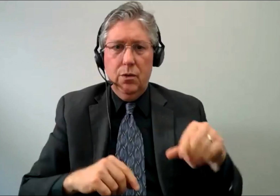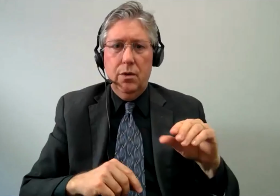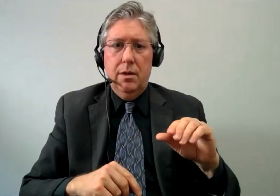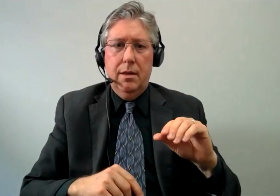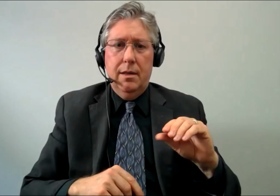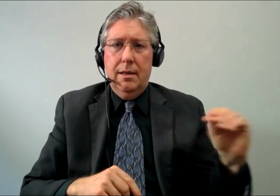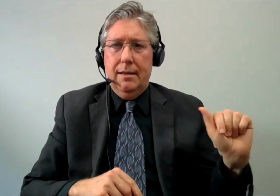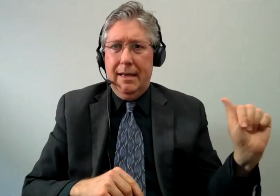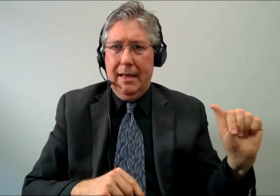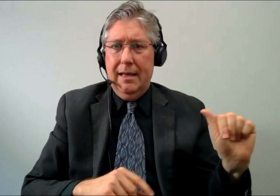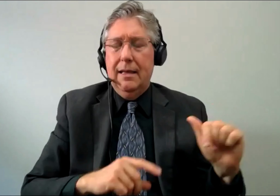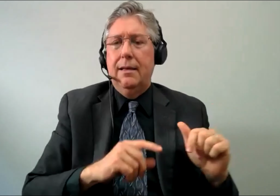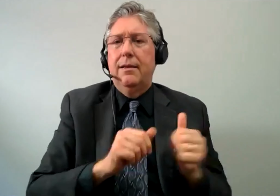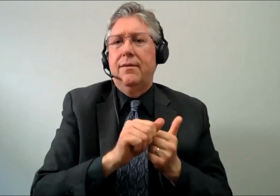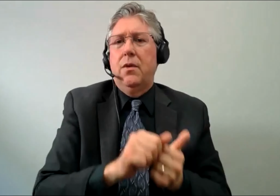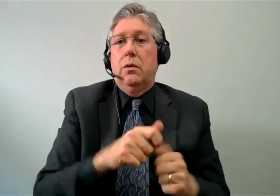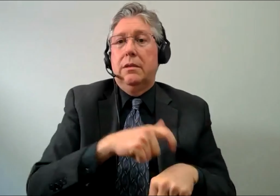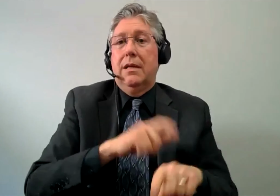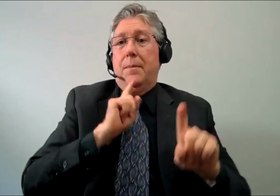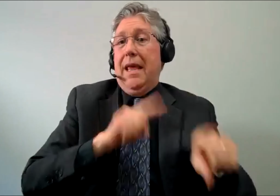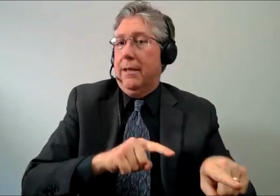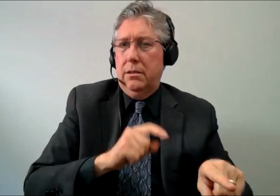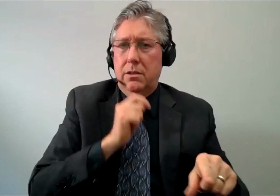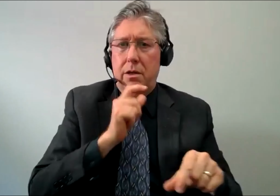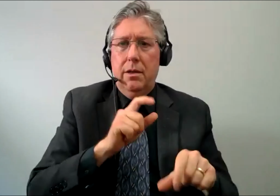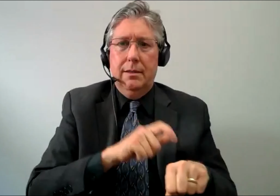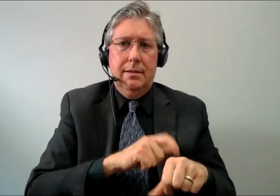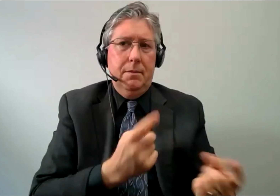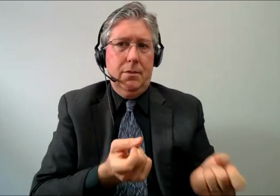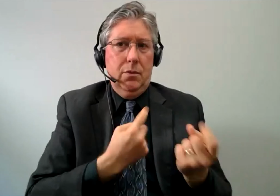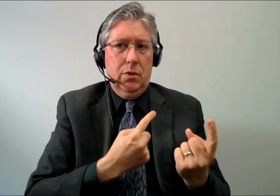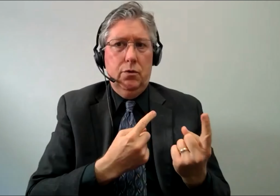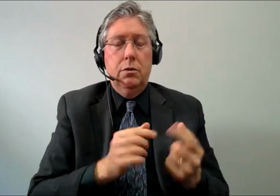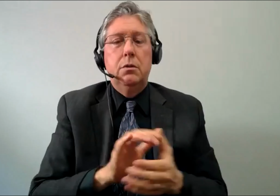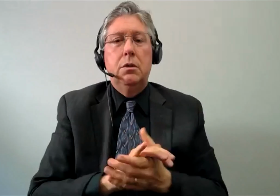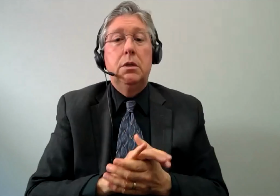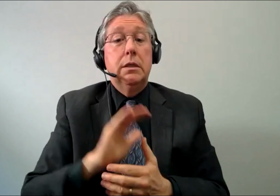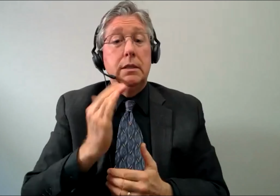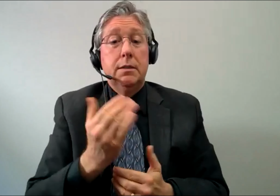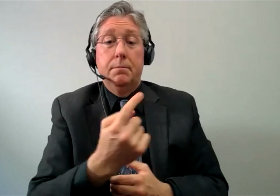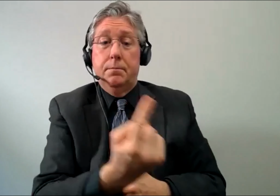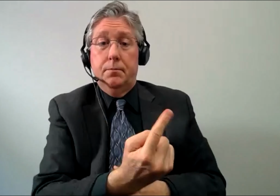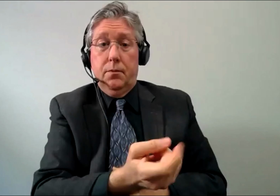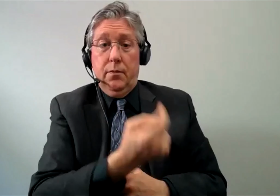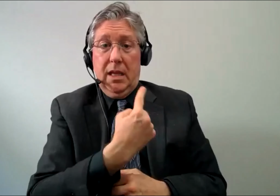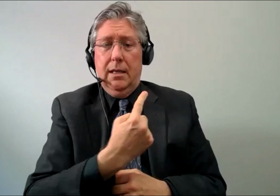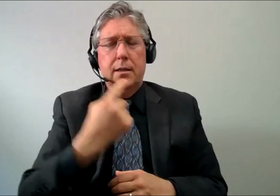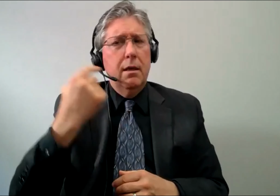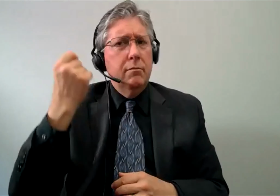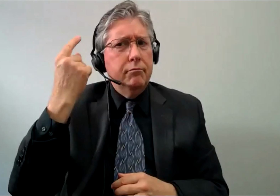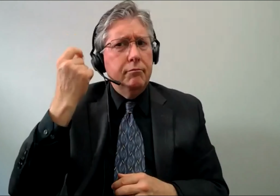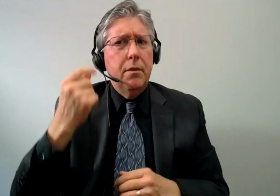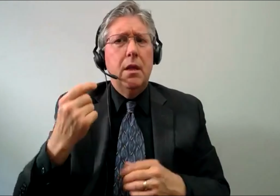got responded to. But someone did ask, I understand that the effective date for the